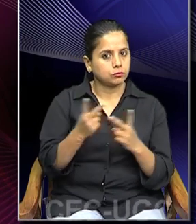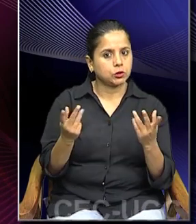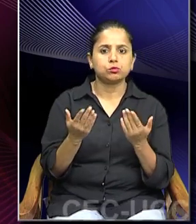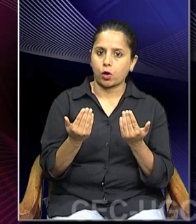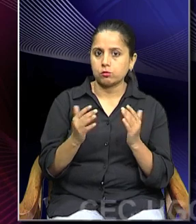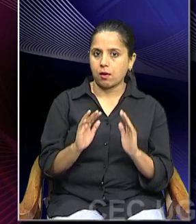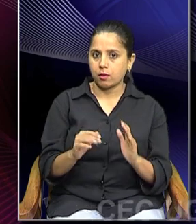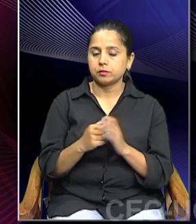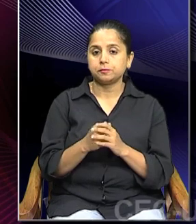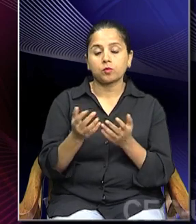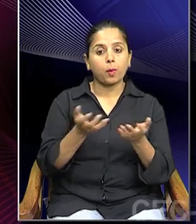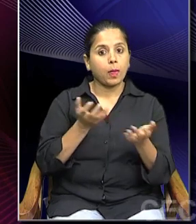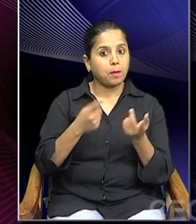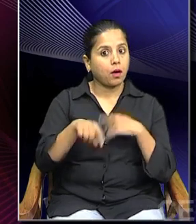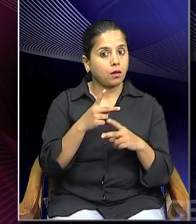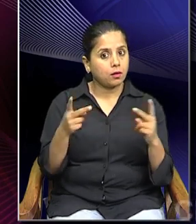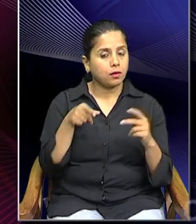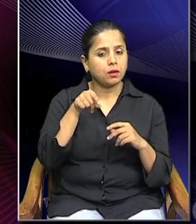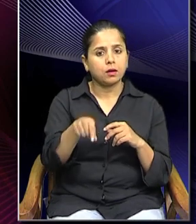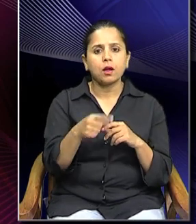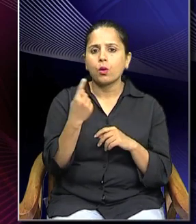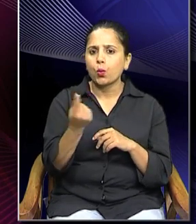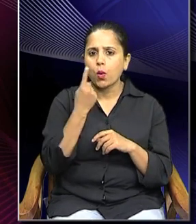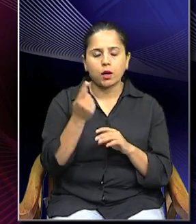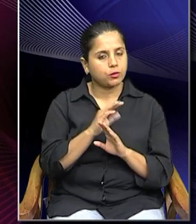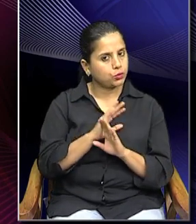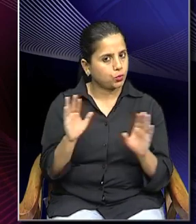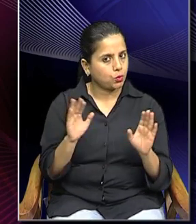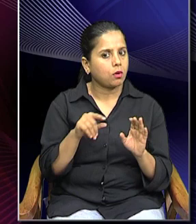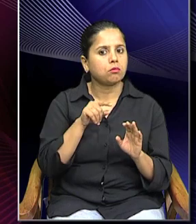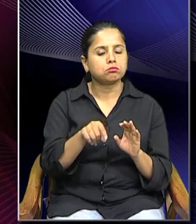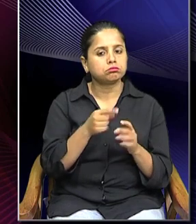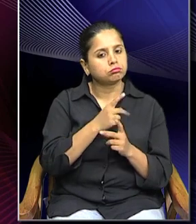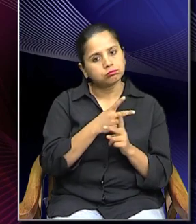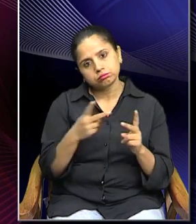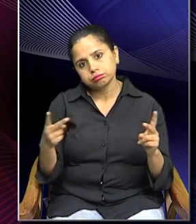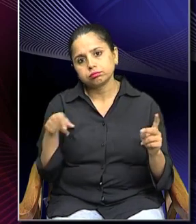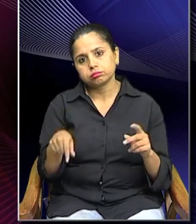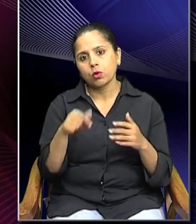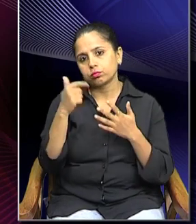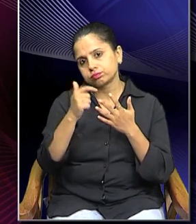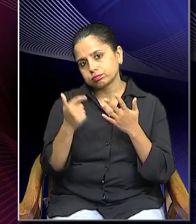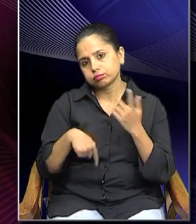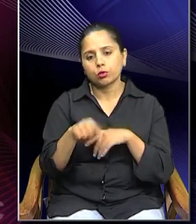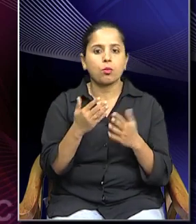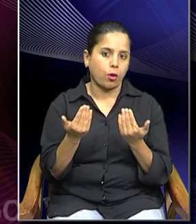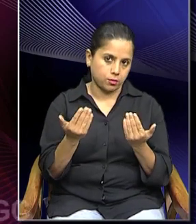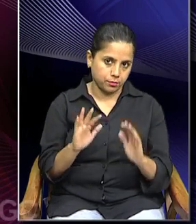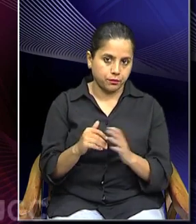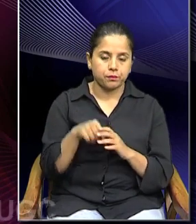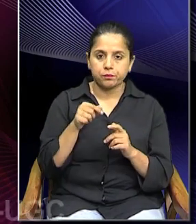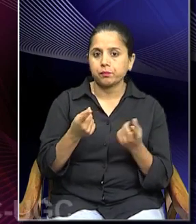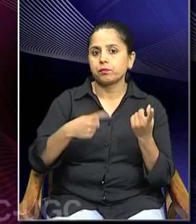well. Market is not singular. There can be multiple forms of market. So, let